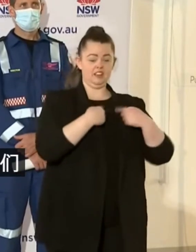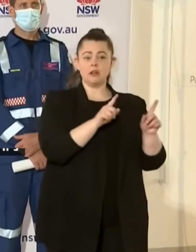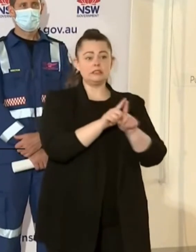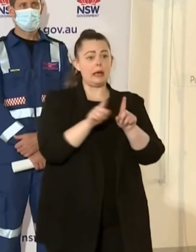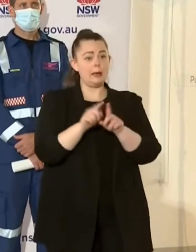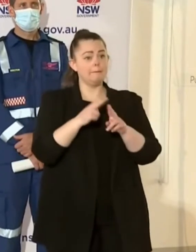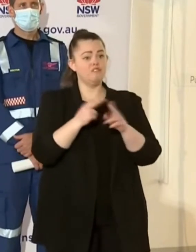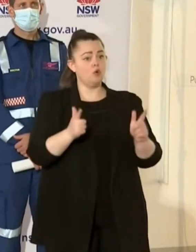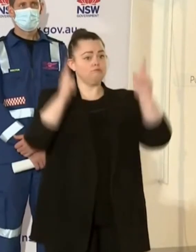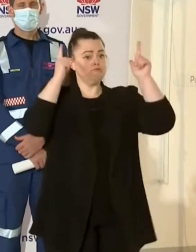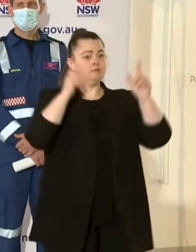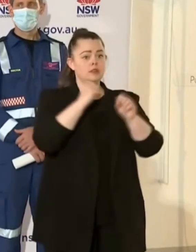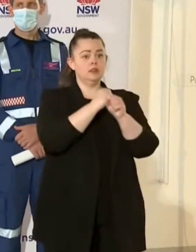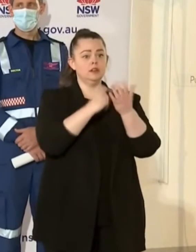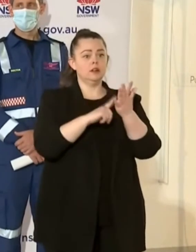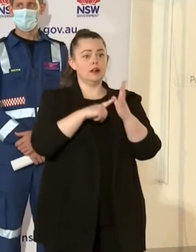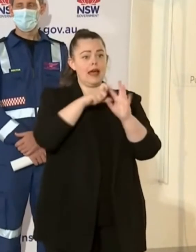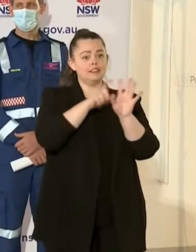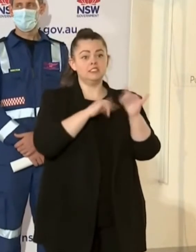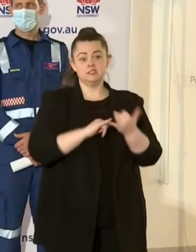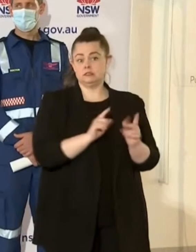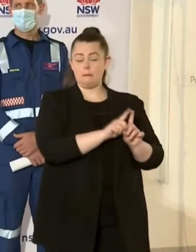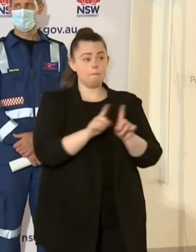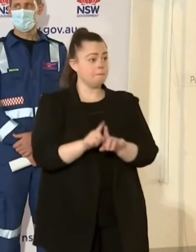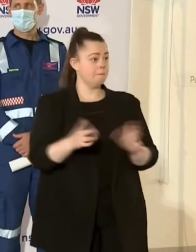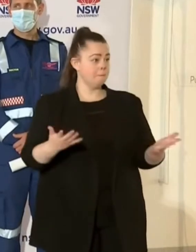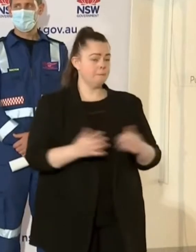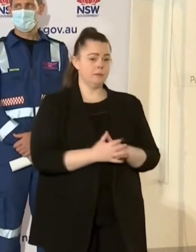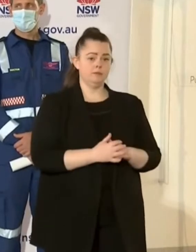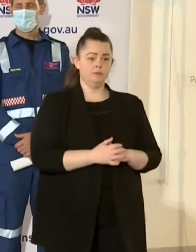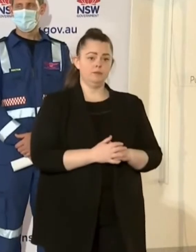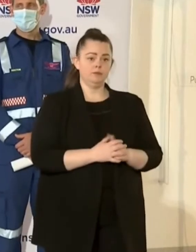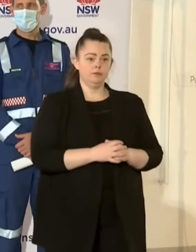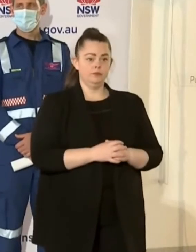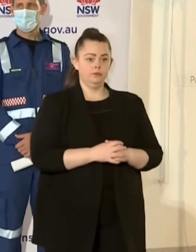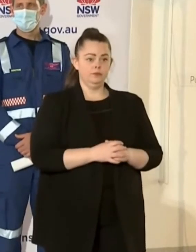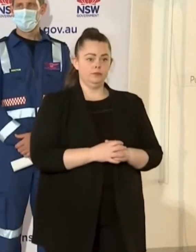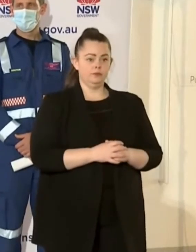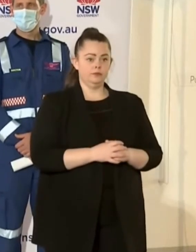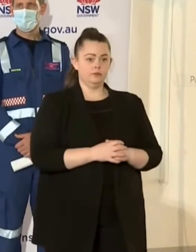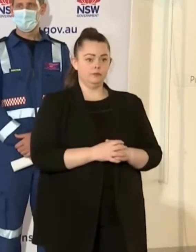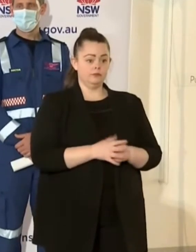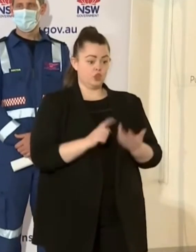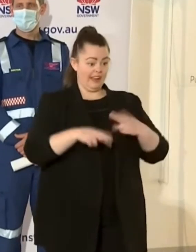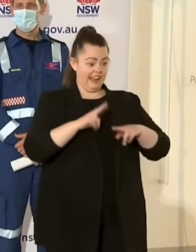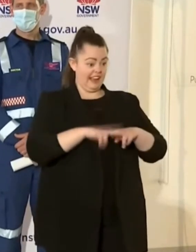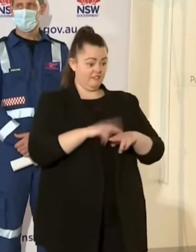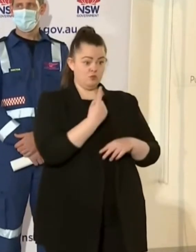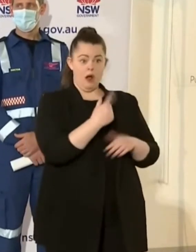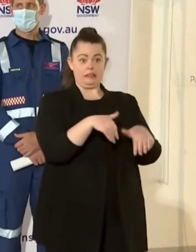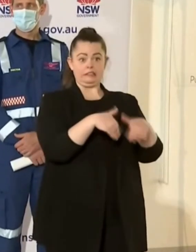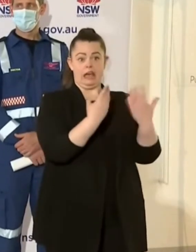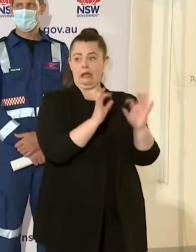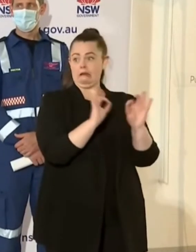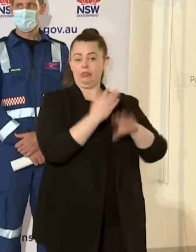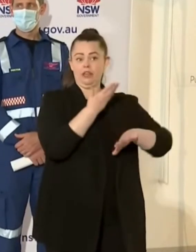do what we need to do to make sure the information gets out. But I think what was being said was that if there's nothing particularly new on that particular day, except the